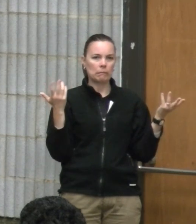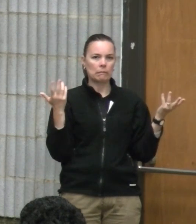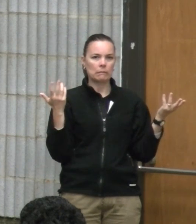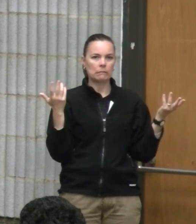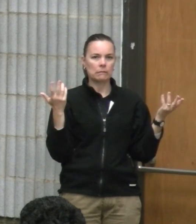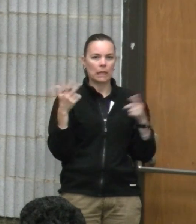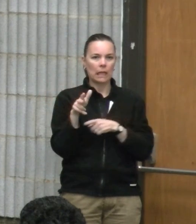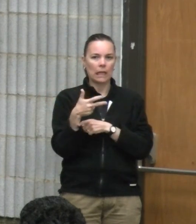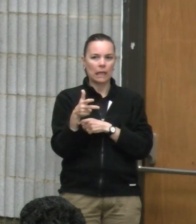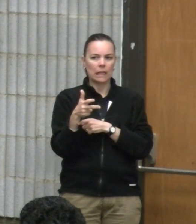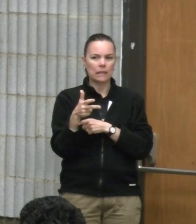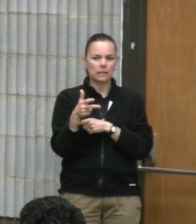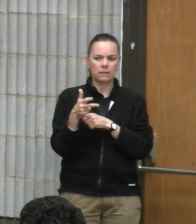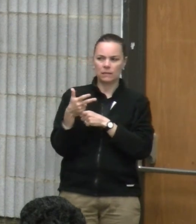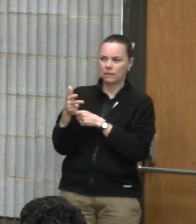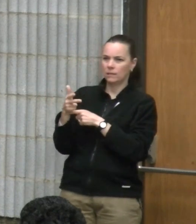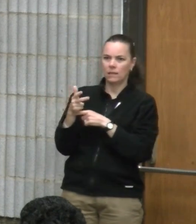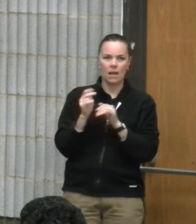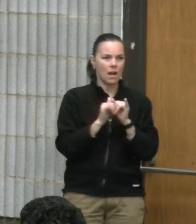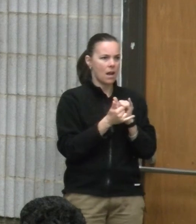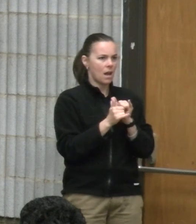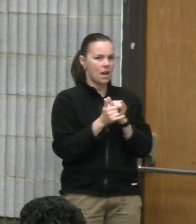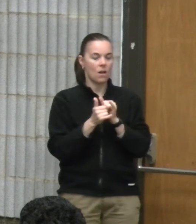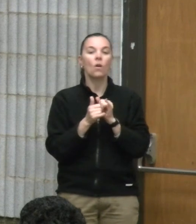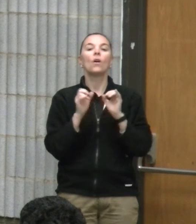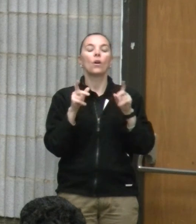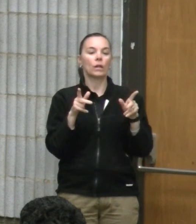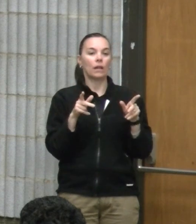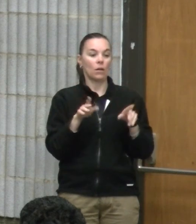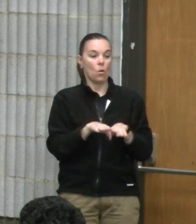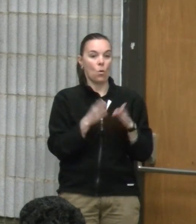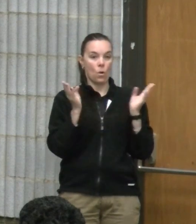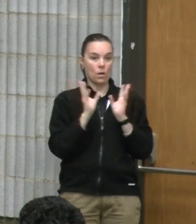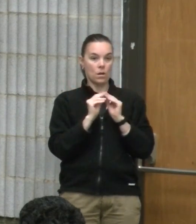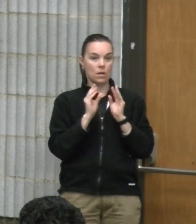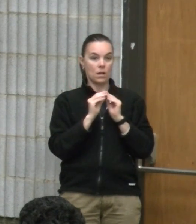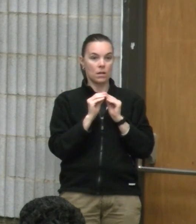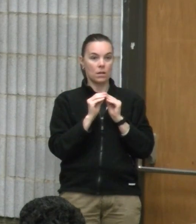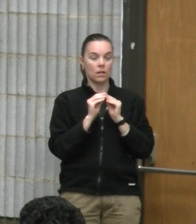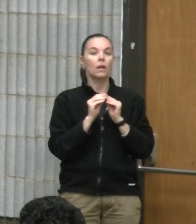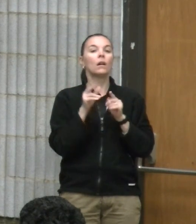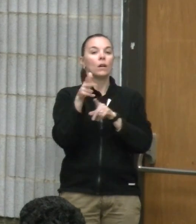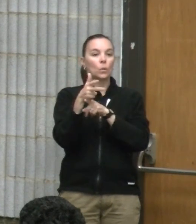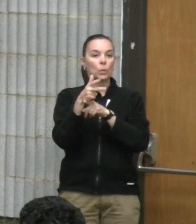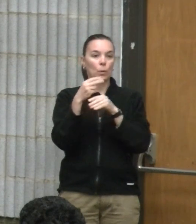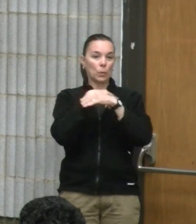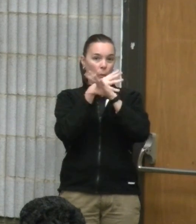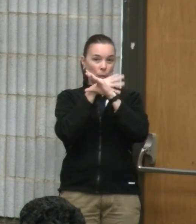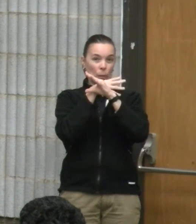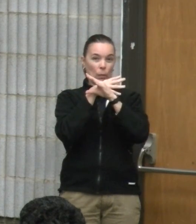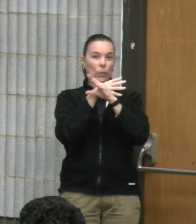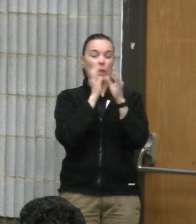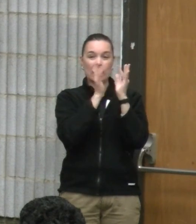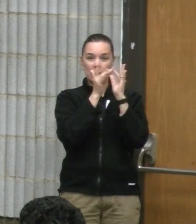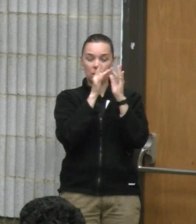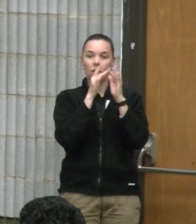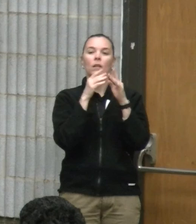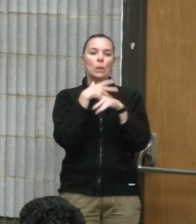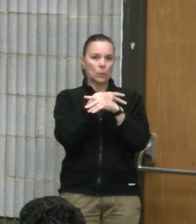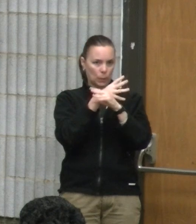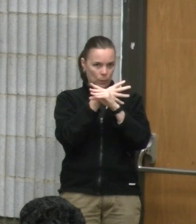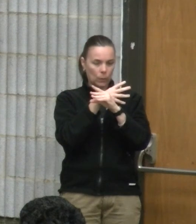work is a number of the sessions, and this opening session as well, are going to be live streamed and filmed as well.